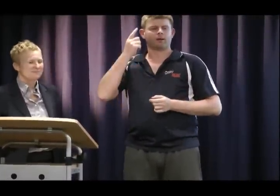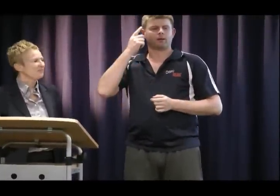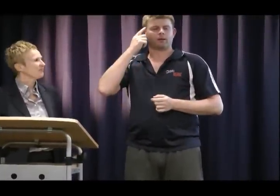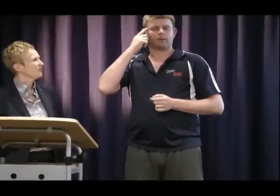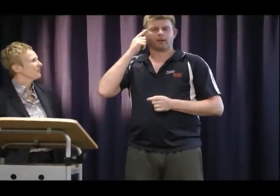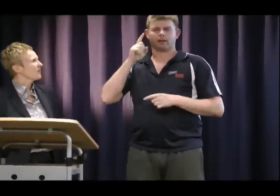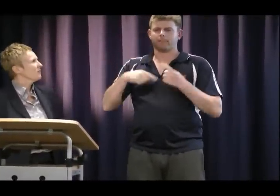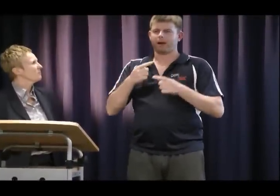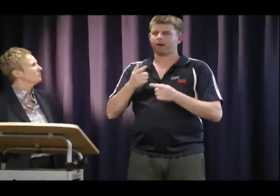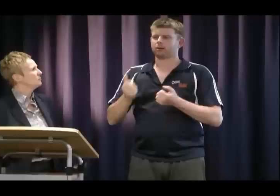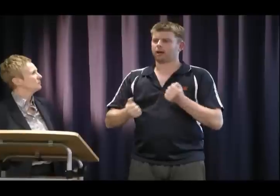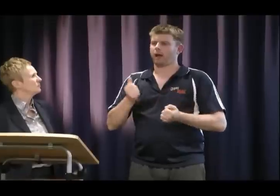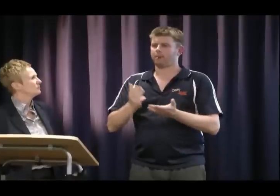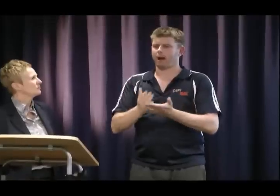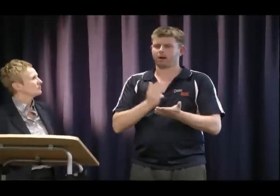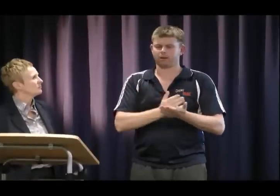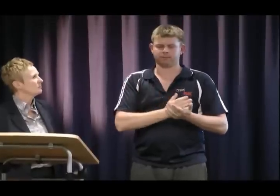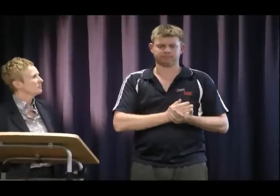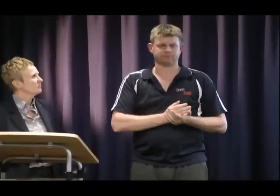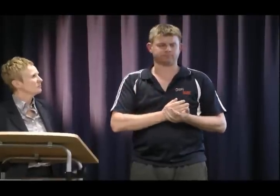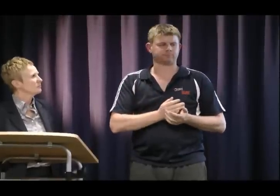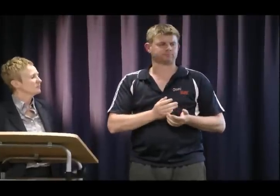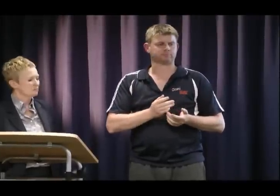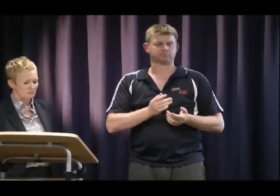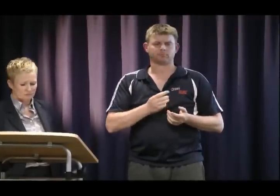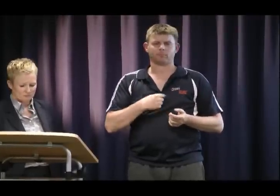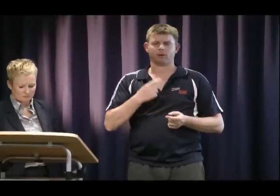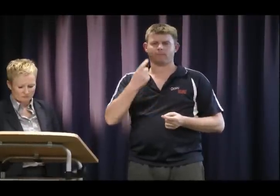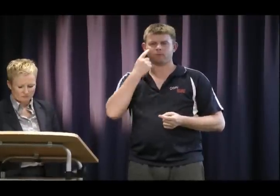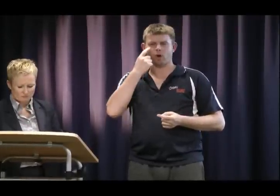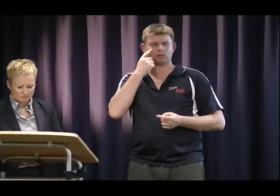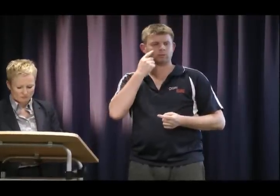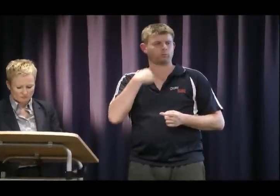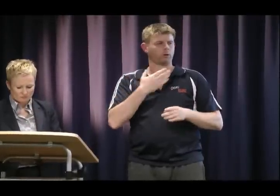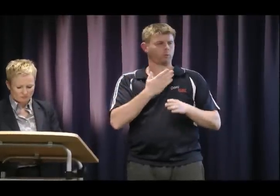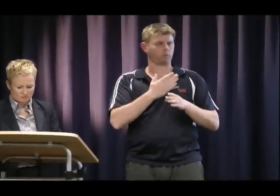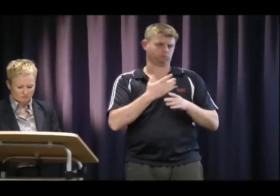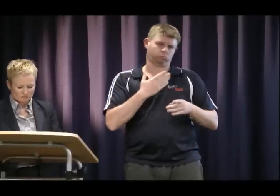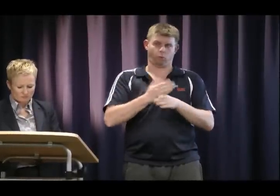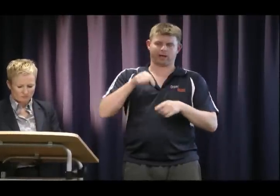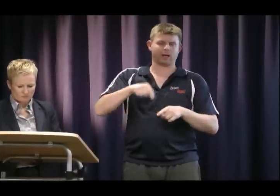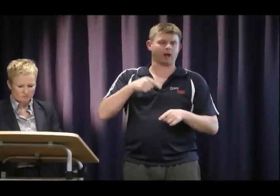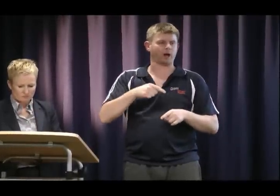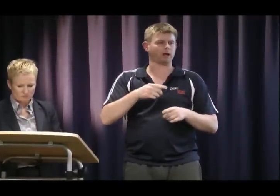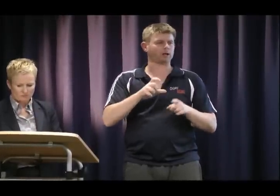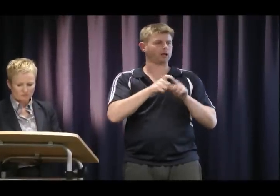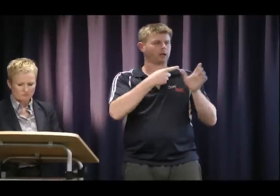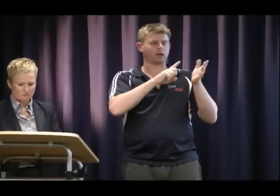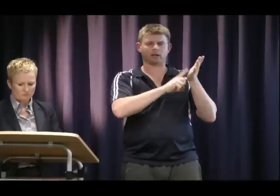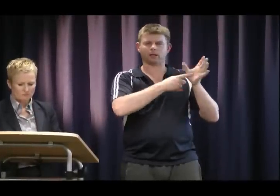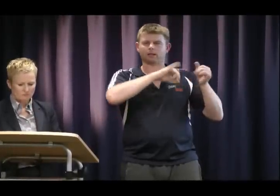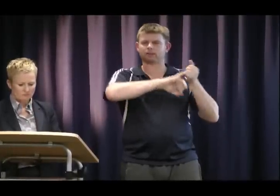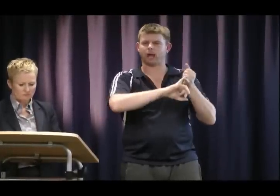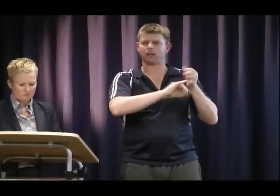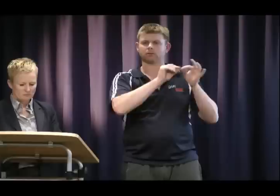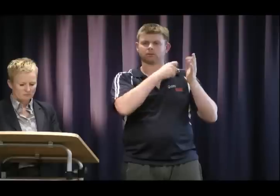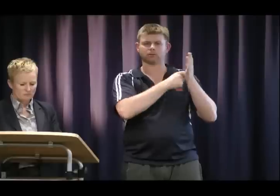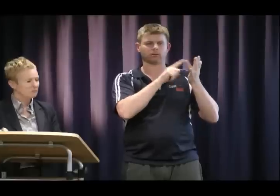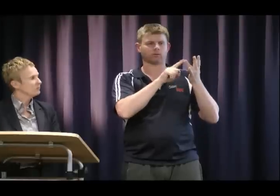Thanks, Chris. Just thinking about the car parking issue. I have noticed working here,